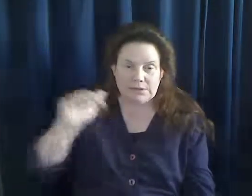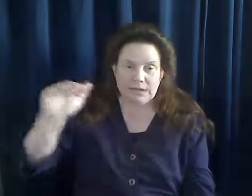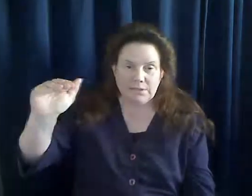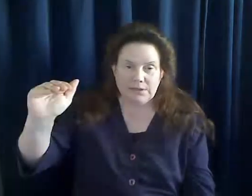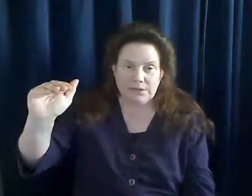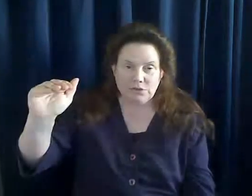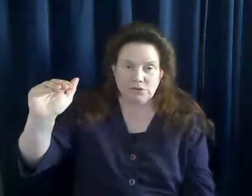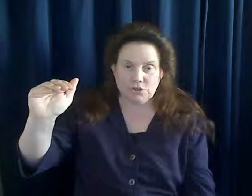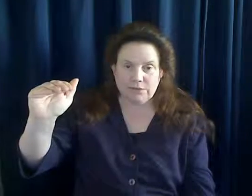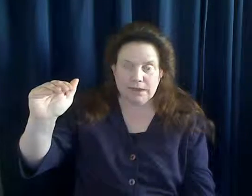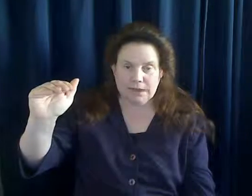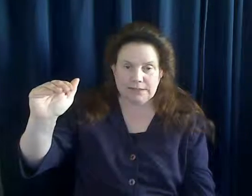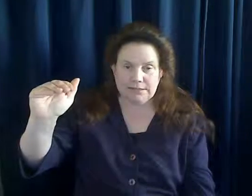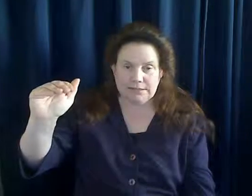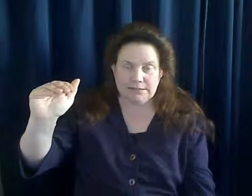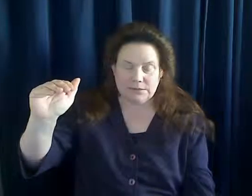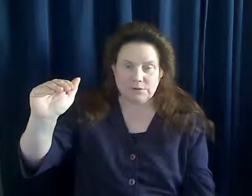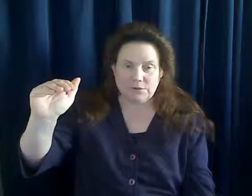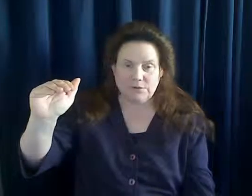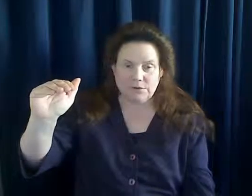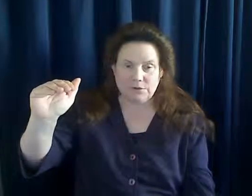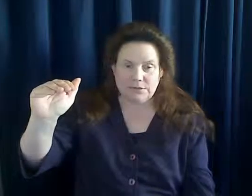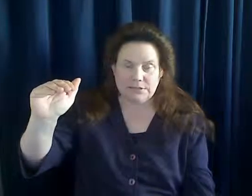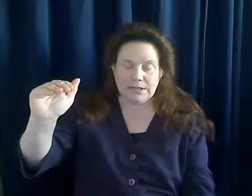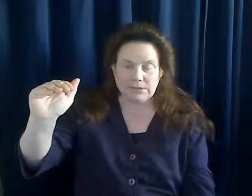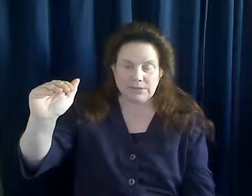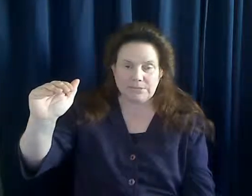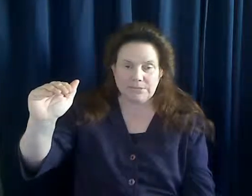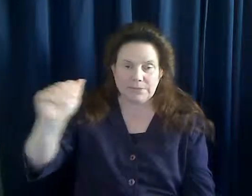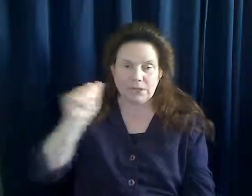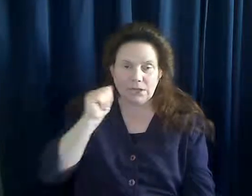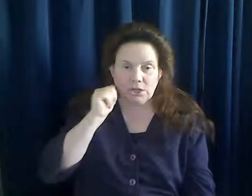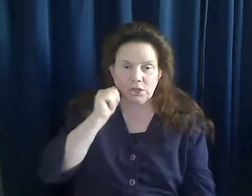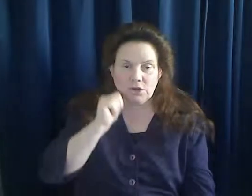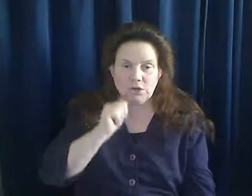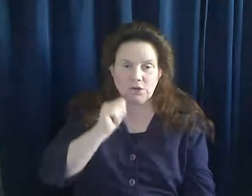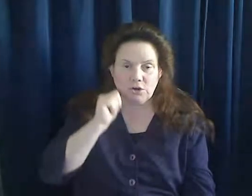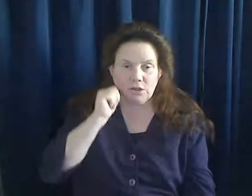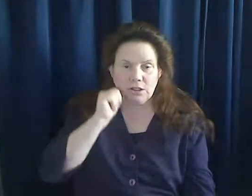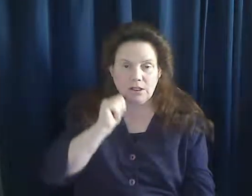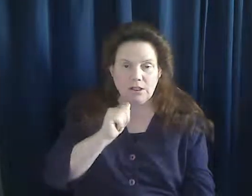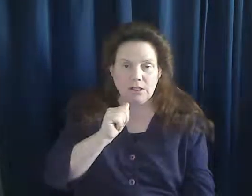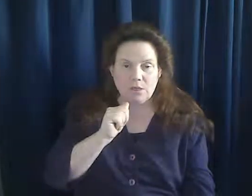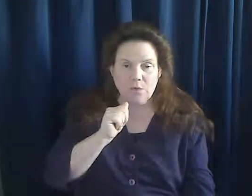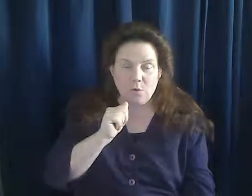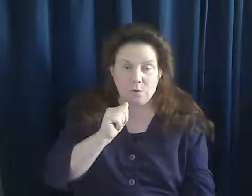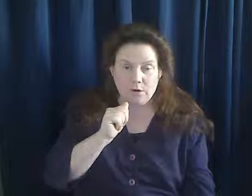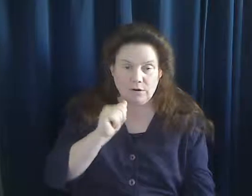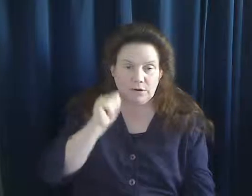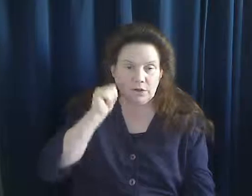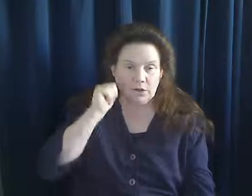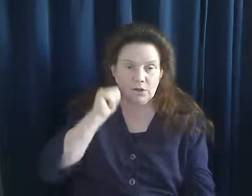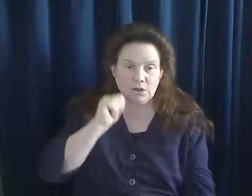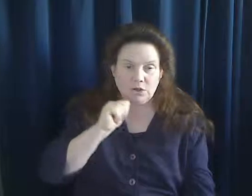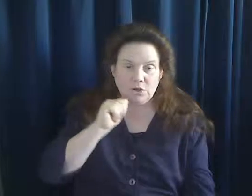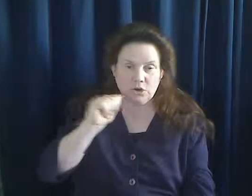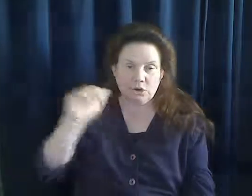time, and then you show the height, that it's someone of shorter stature. Girl or